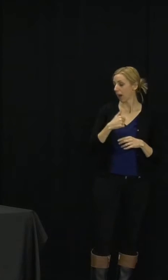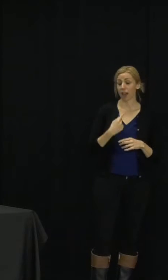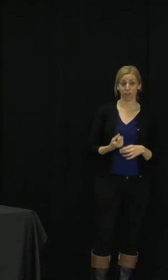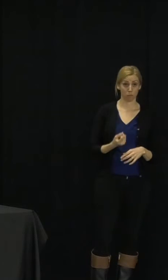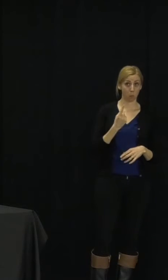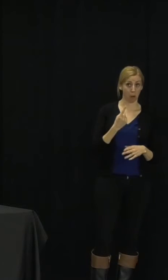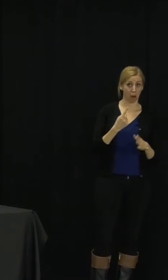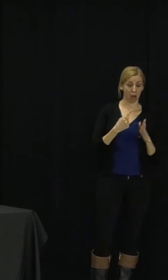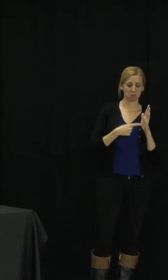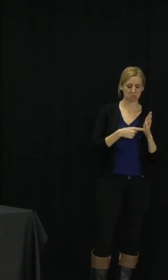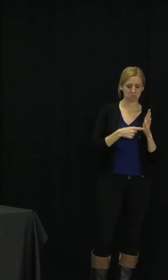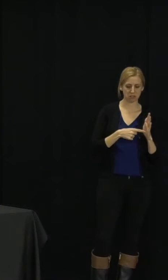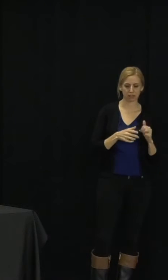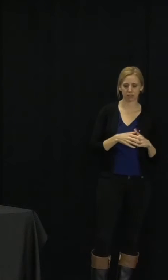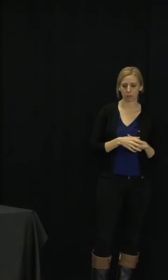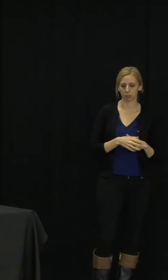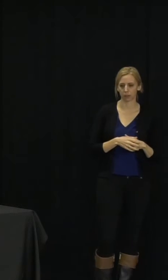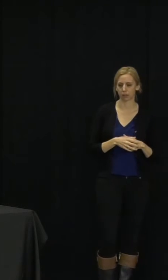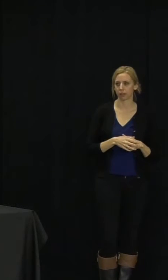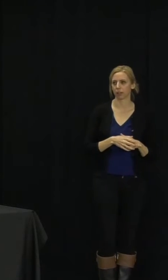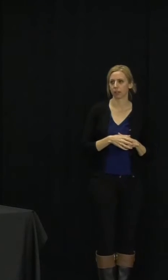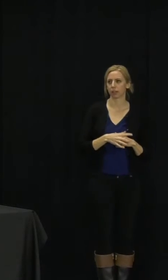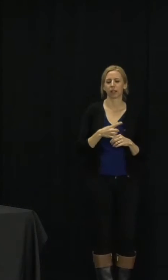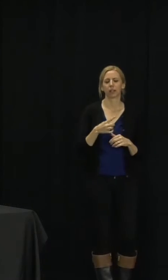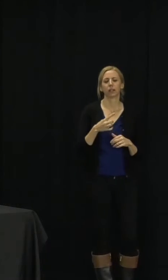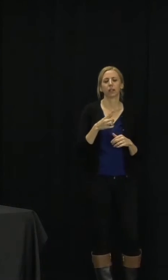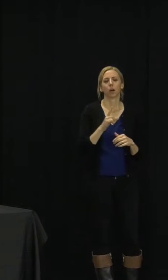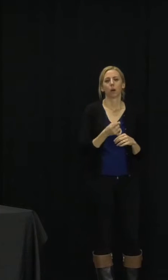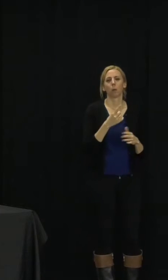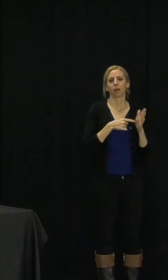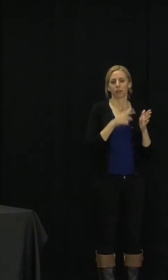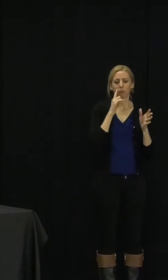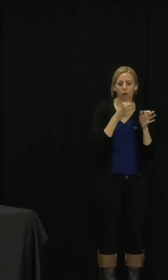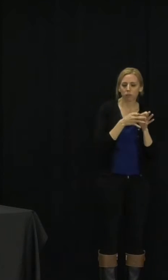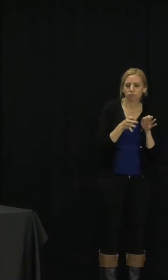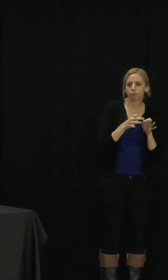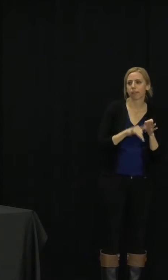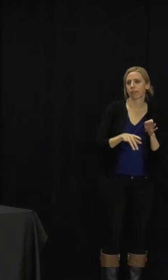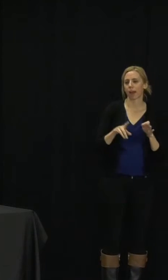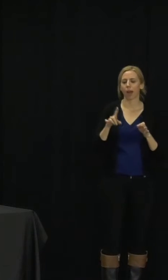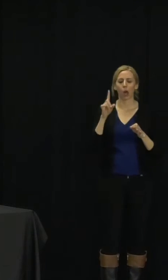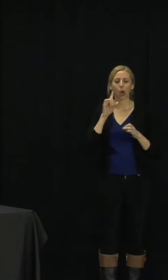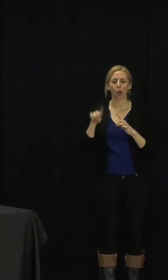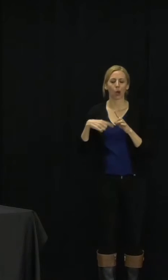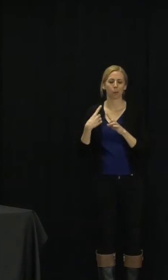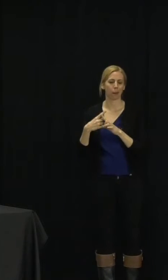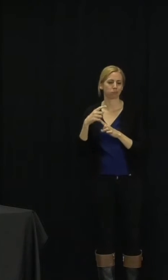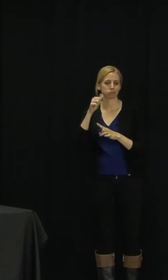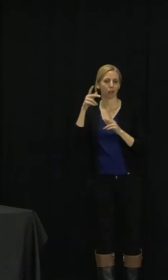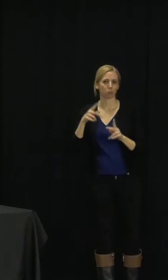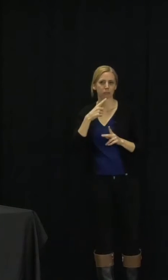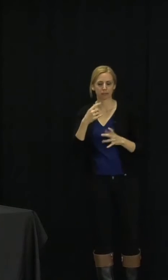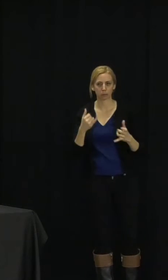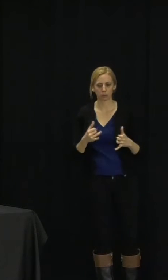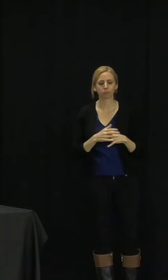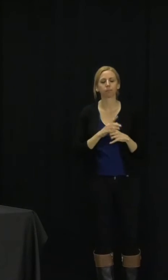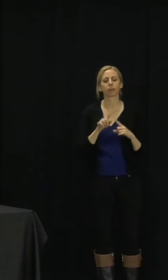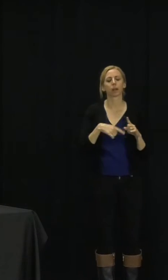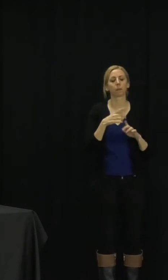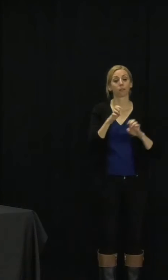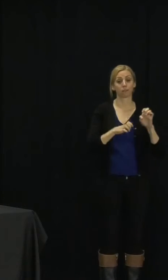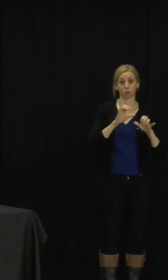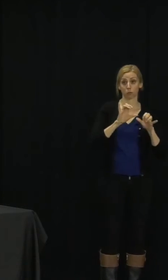the ground with their communities, to be able to take a larger amount of money that is given from a funder and help run panel